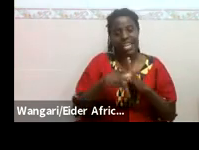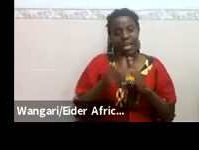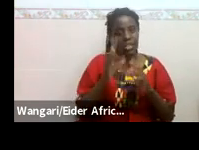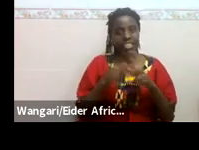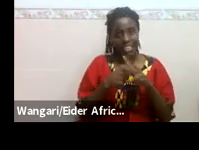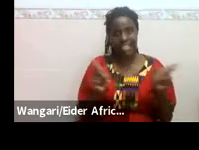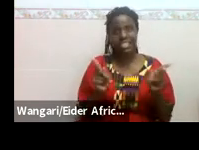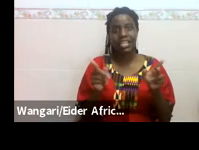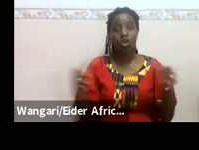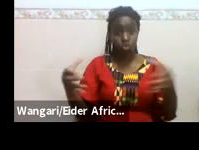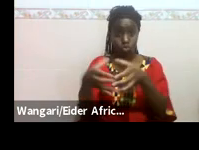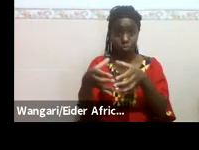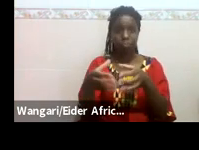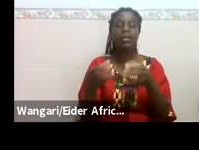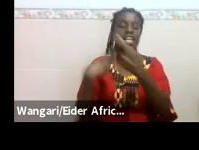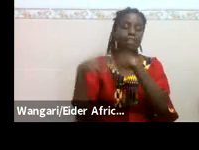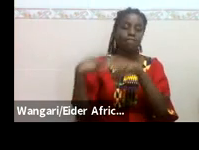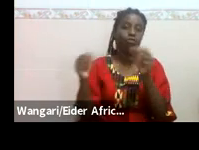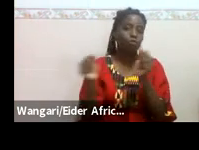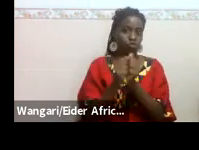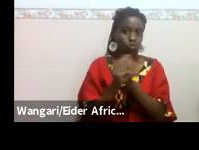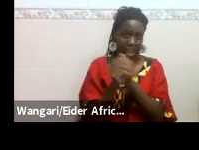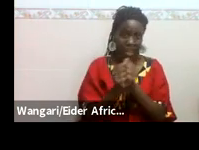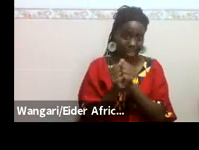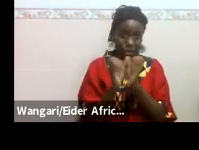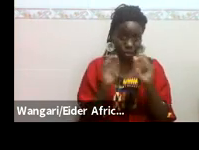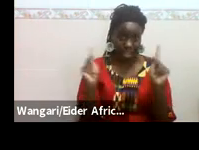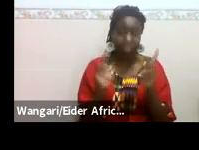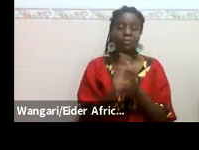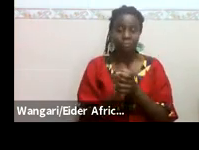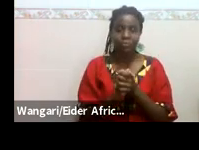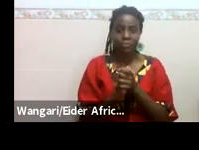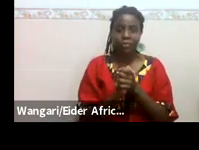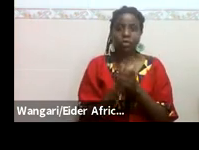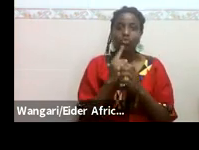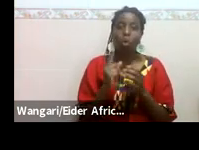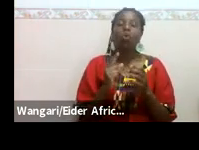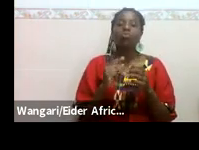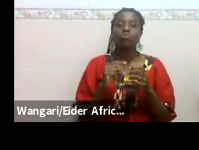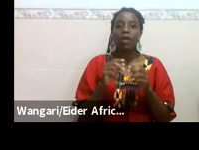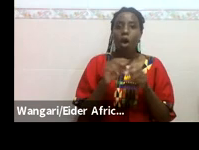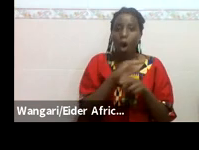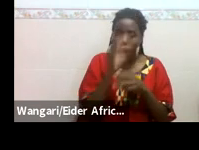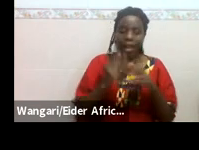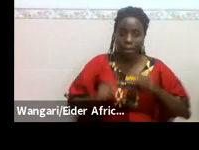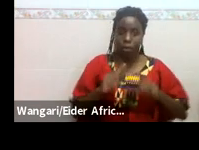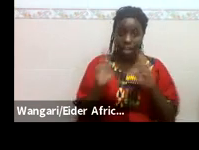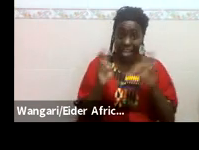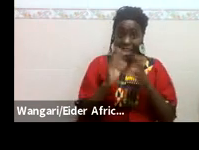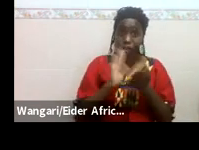back to throughout the call to just to comment on our discussion. So thank